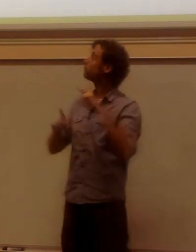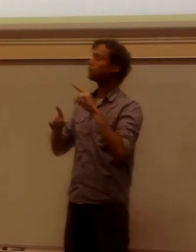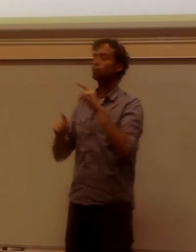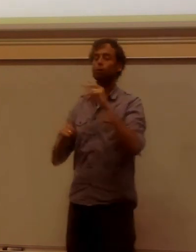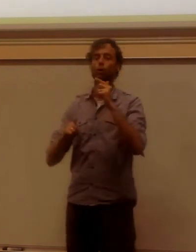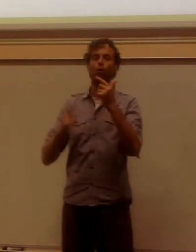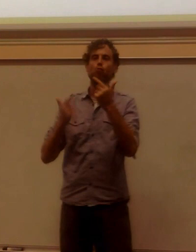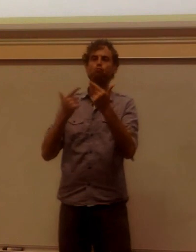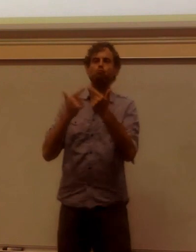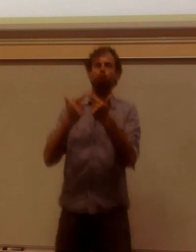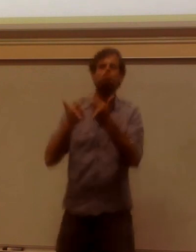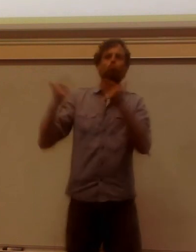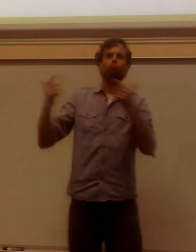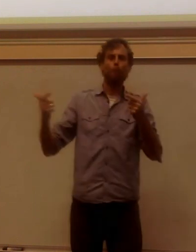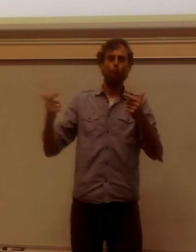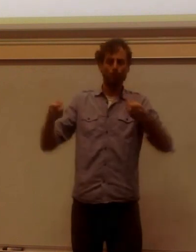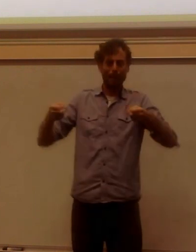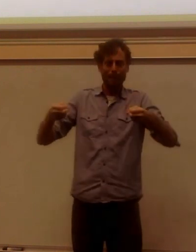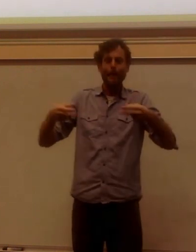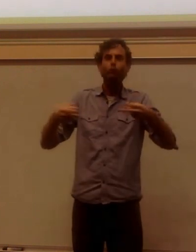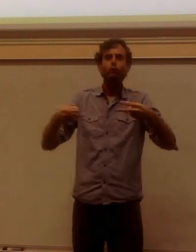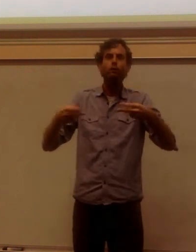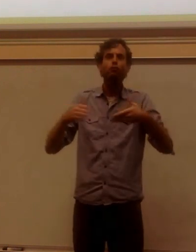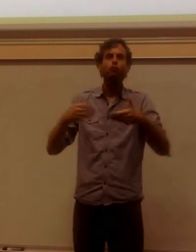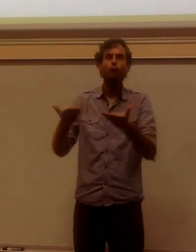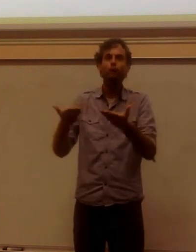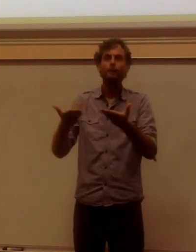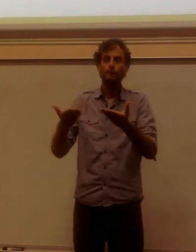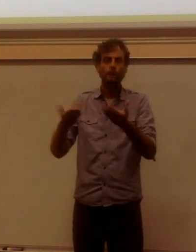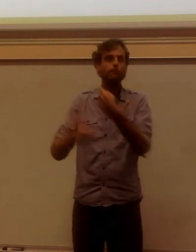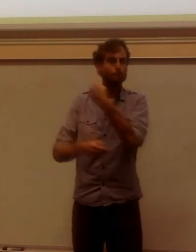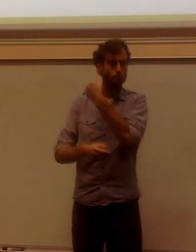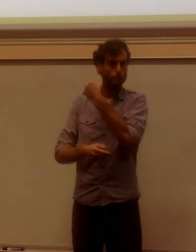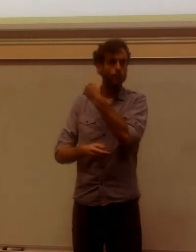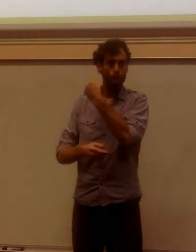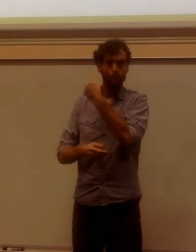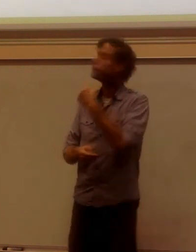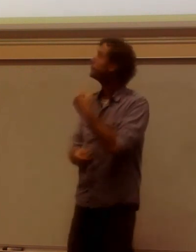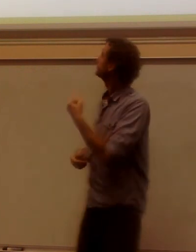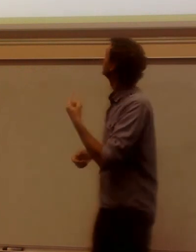This is a newer aspect of Total Conversation, which is a remote captioning service.